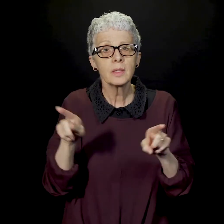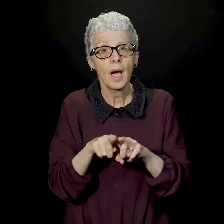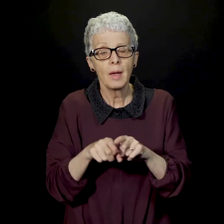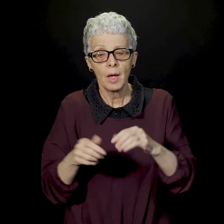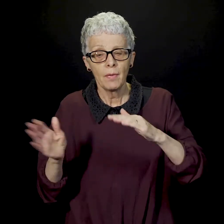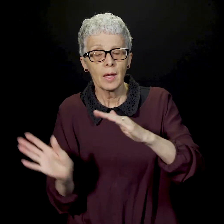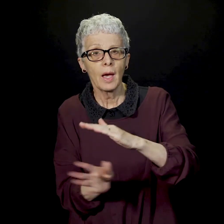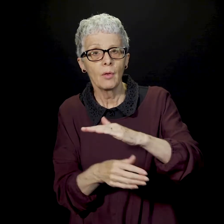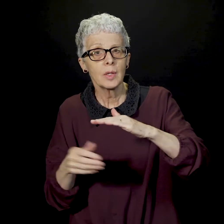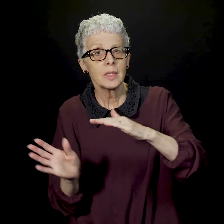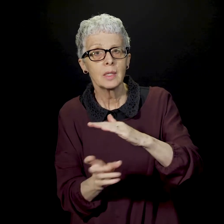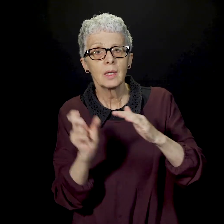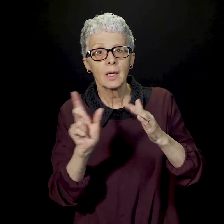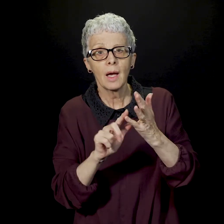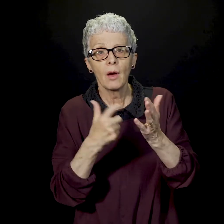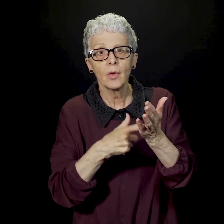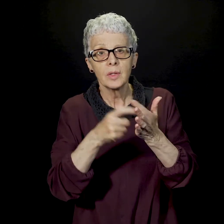is fine.